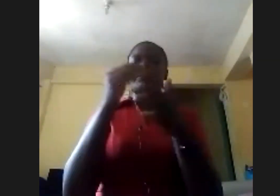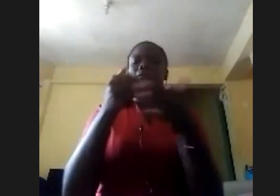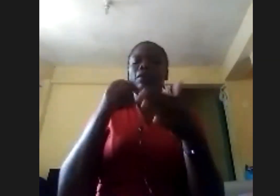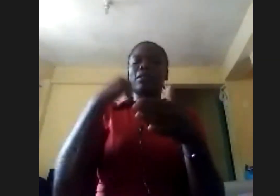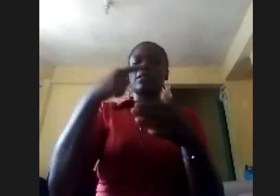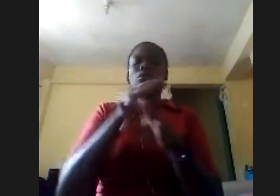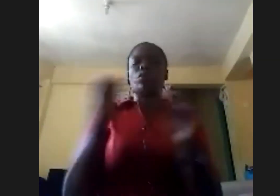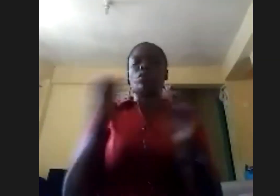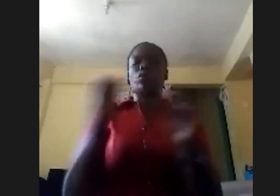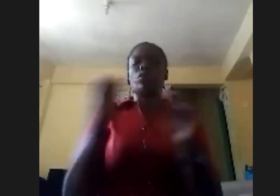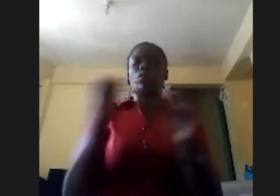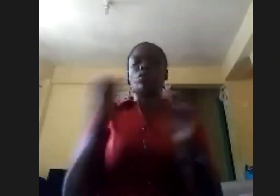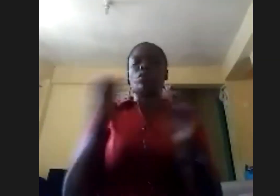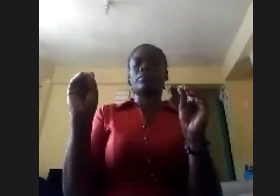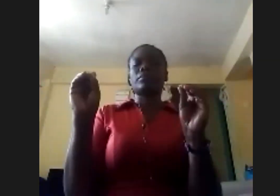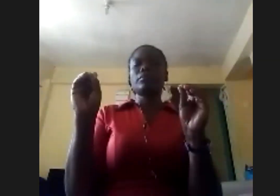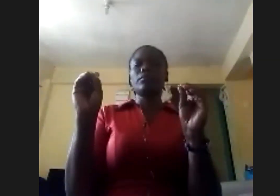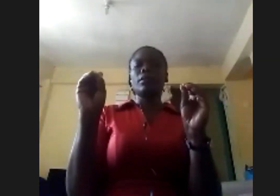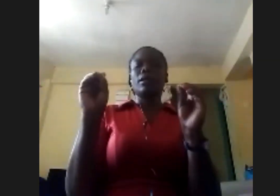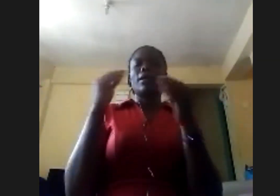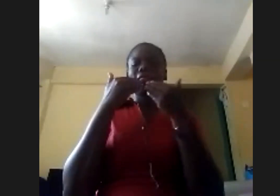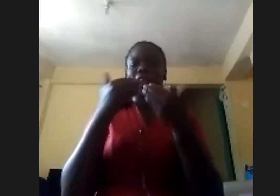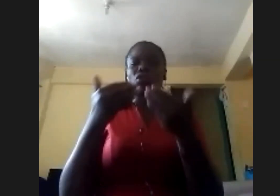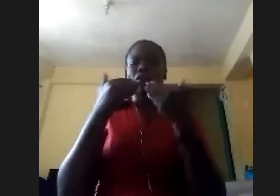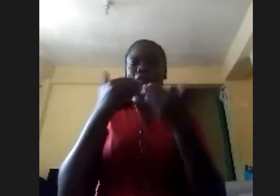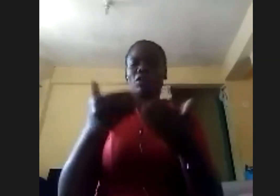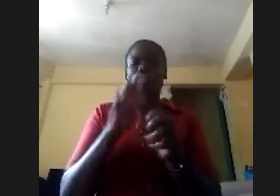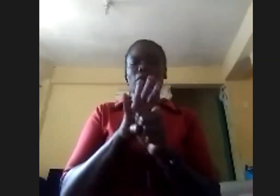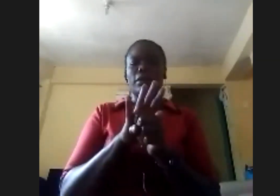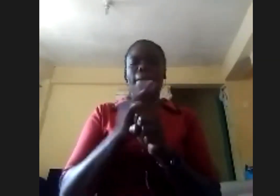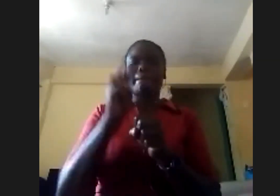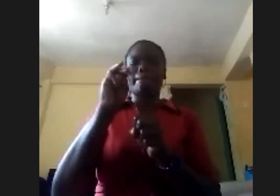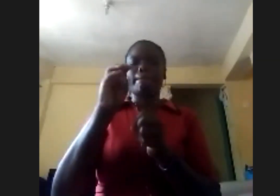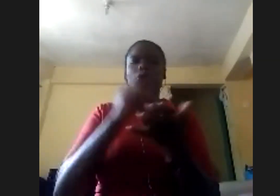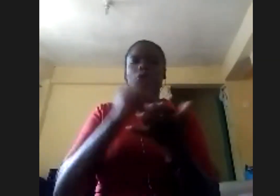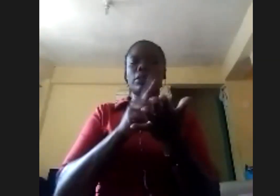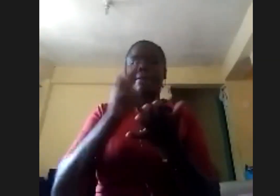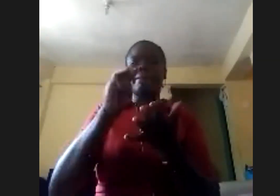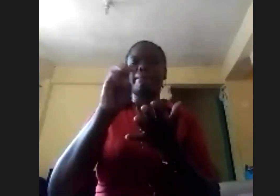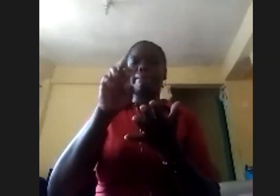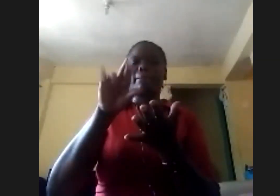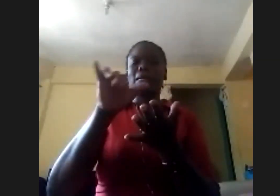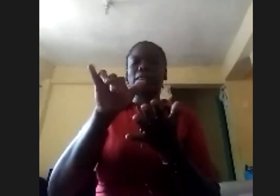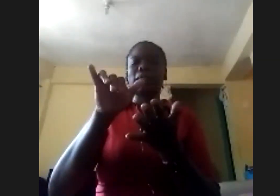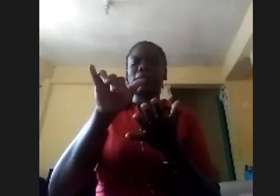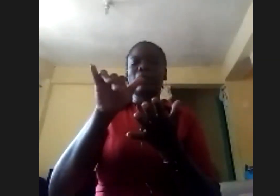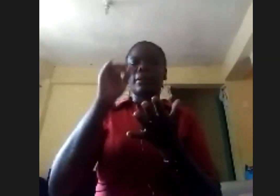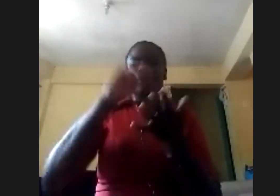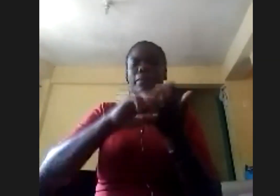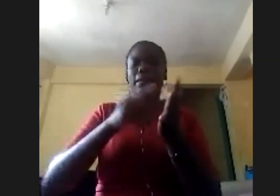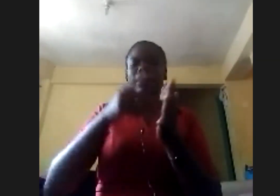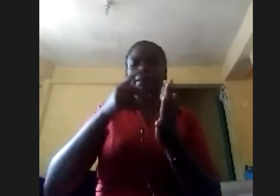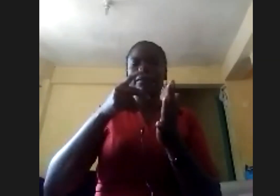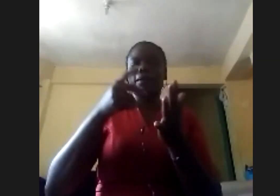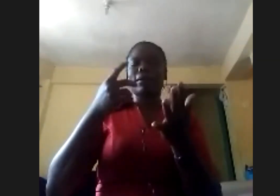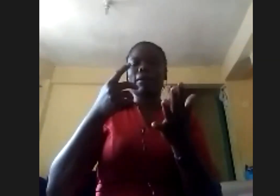and what to do. Yeah. Thank you so much, Mercy. I realize that the mind as which the breakdown from Mercy